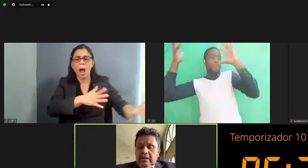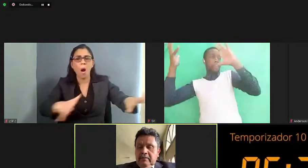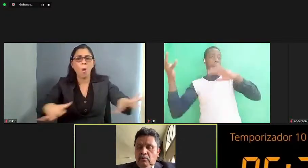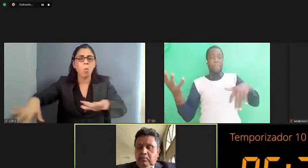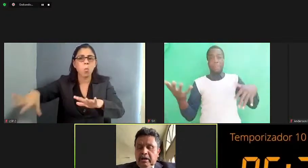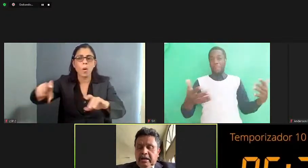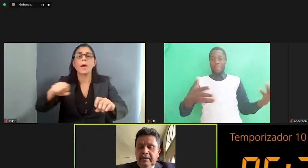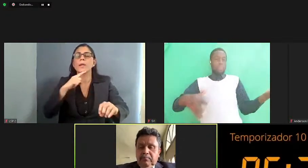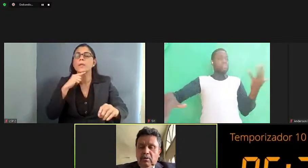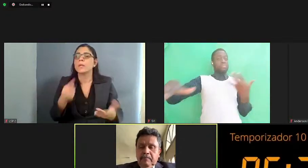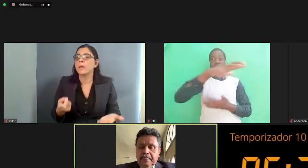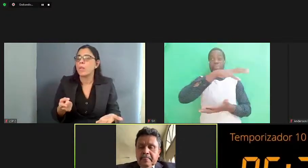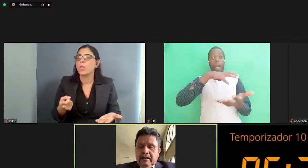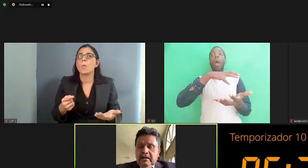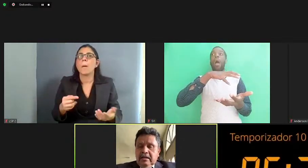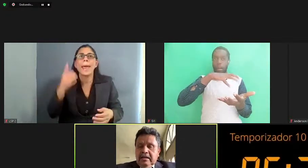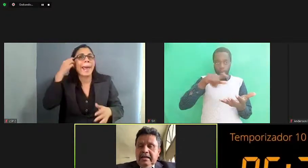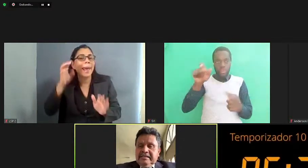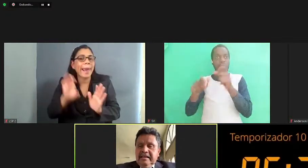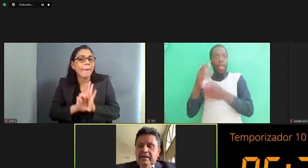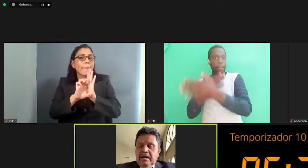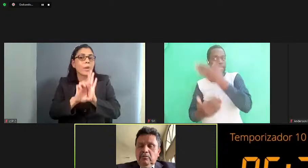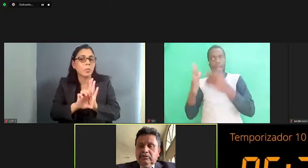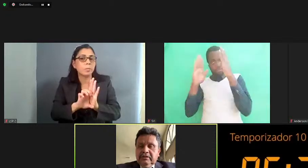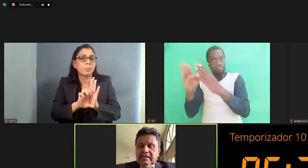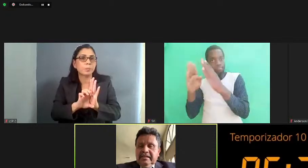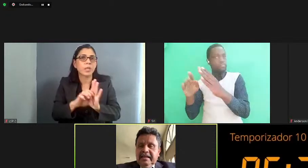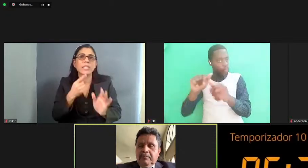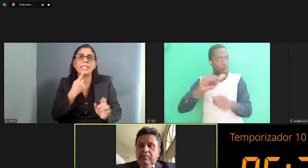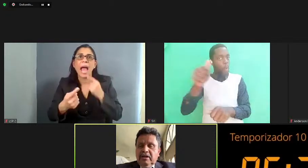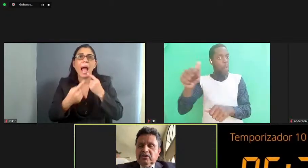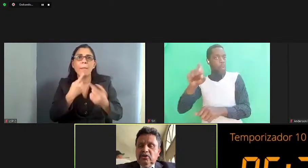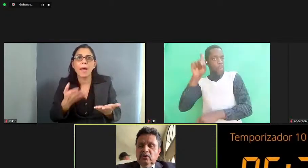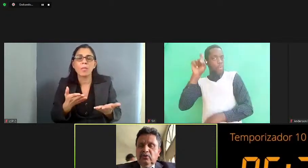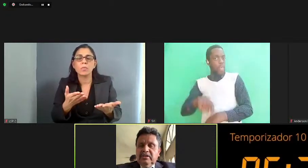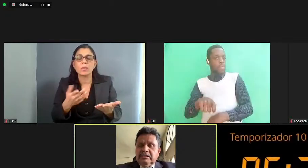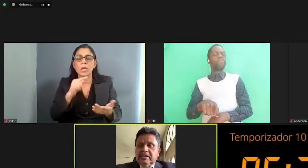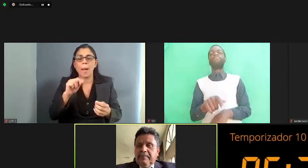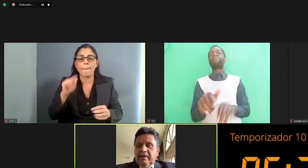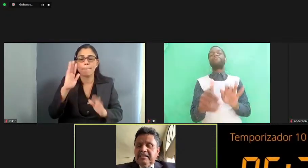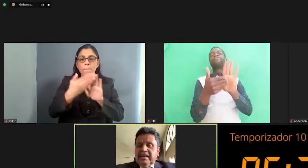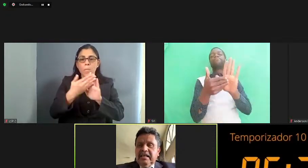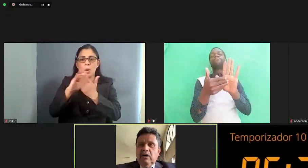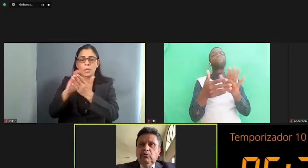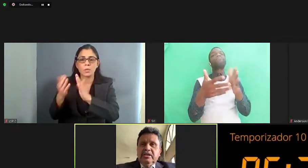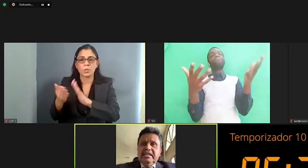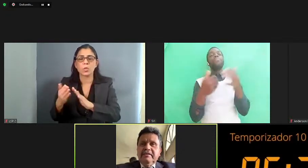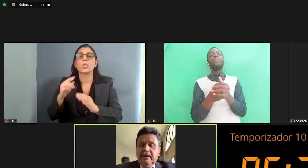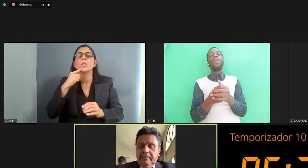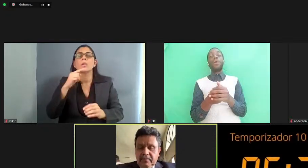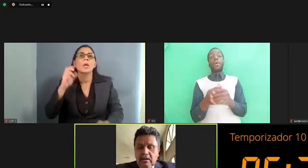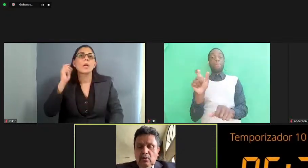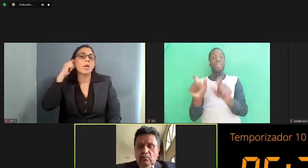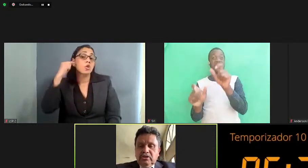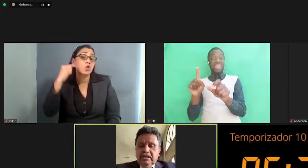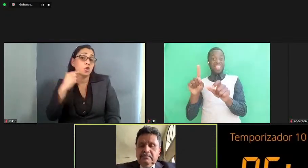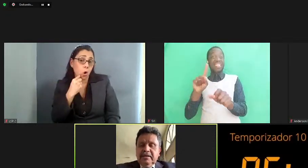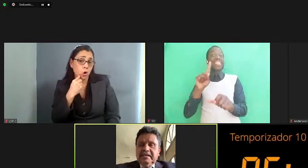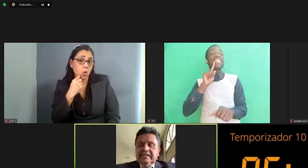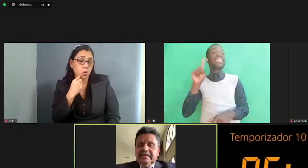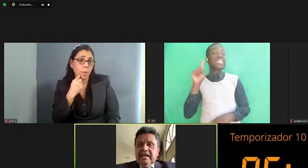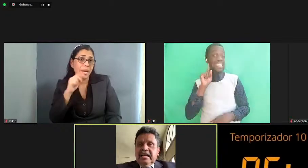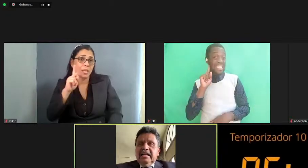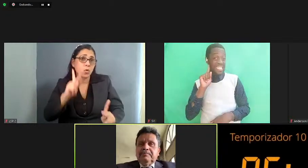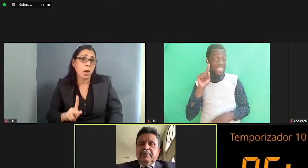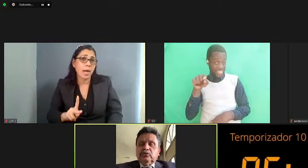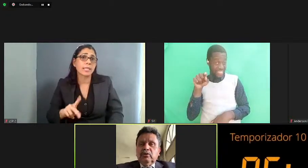disaster events and if we talk about the